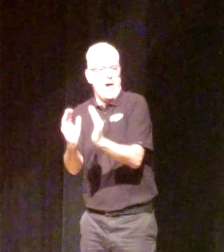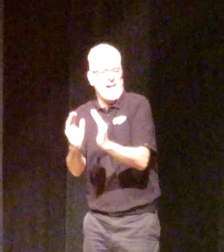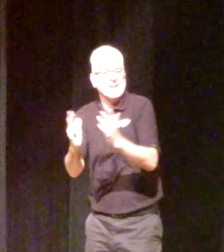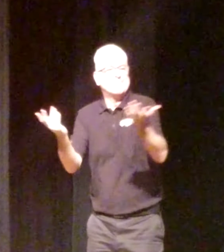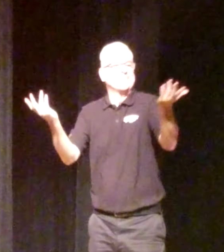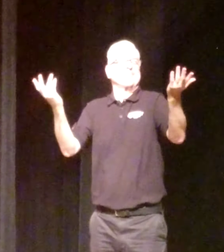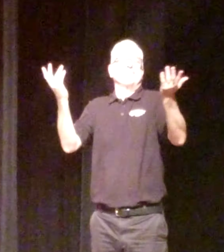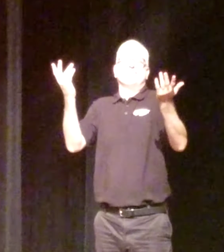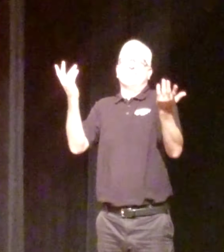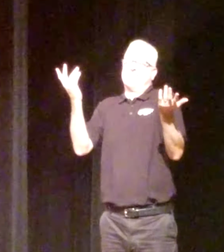to start small.